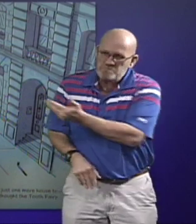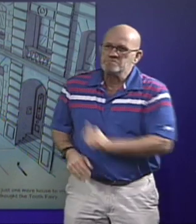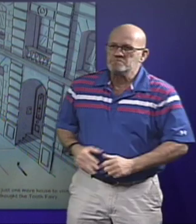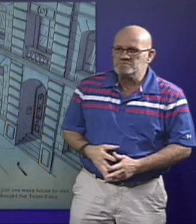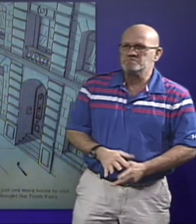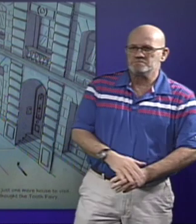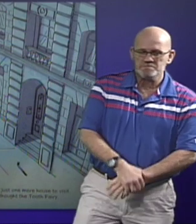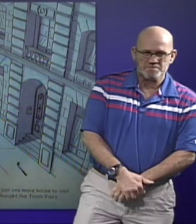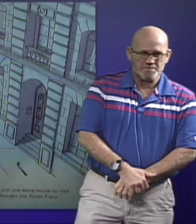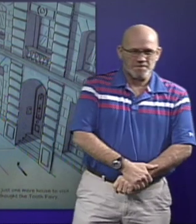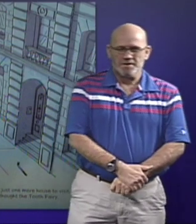Fairy.